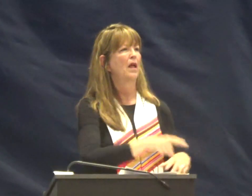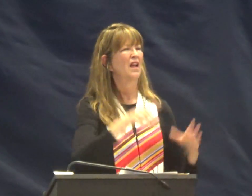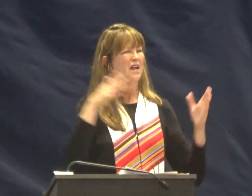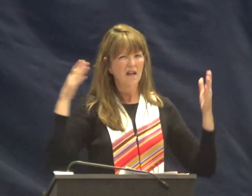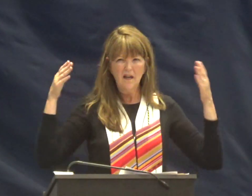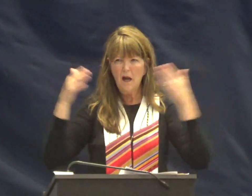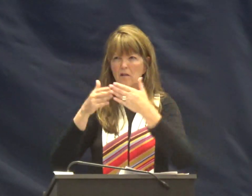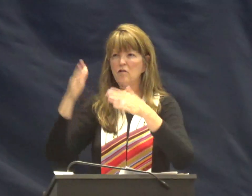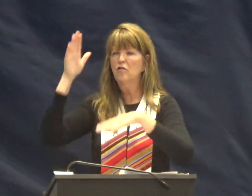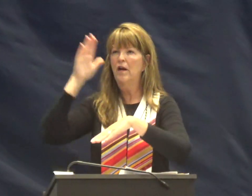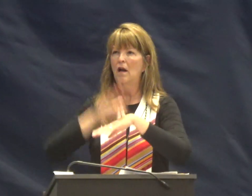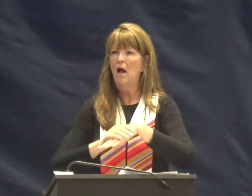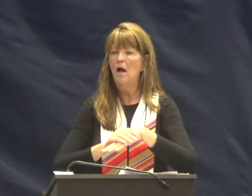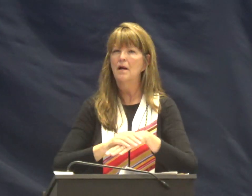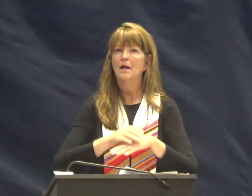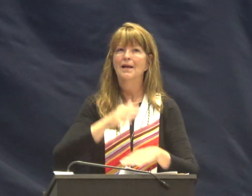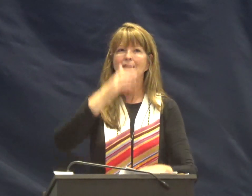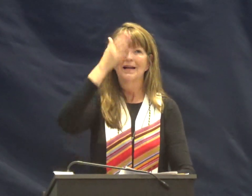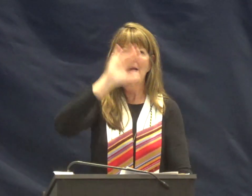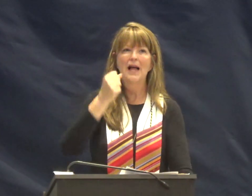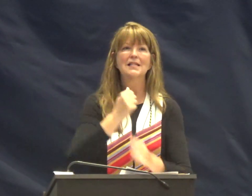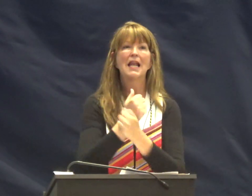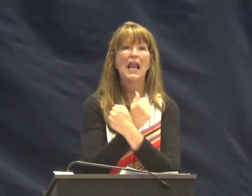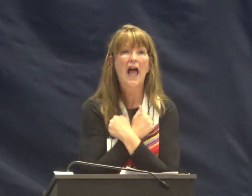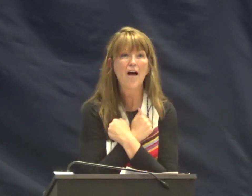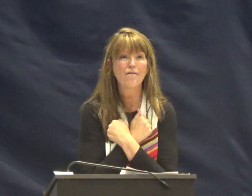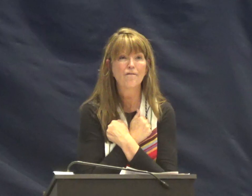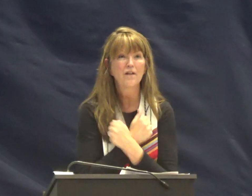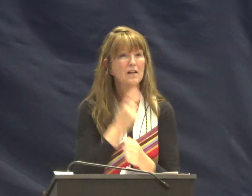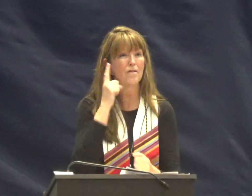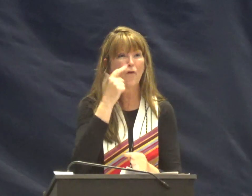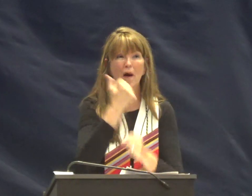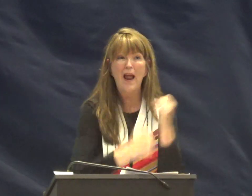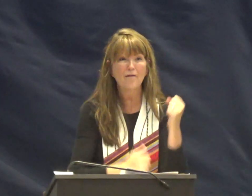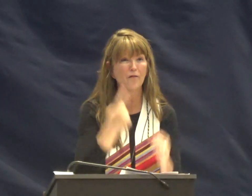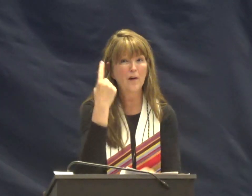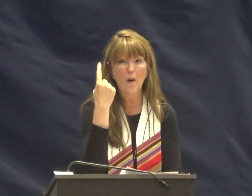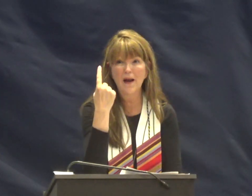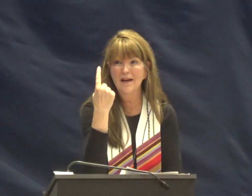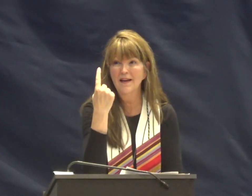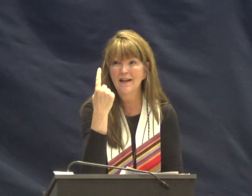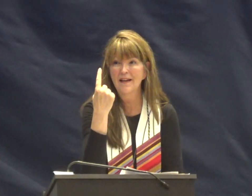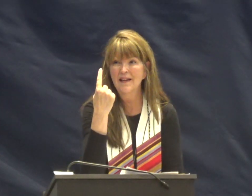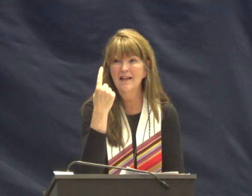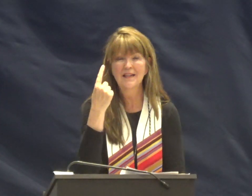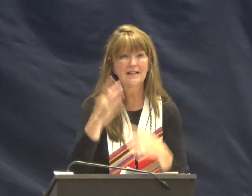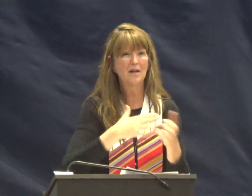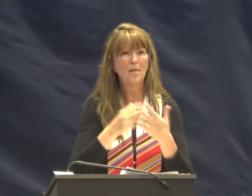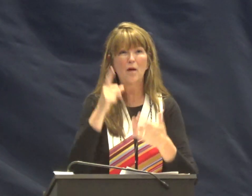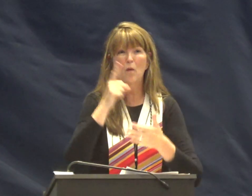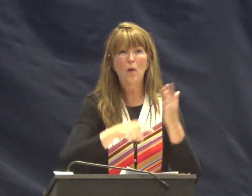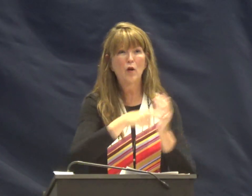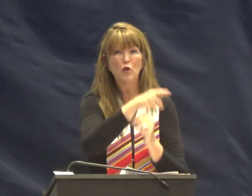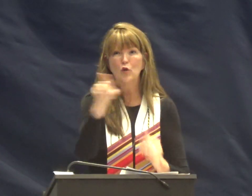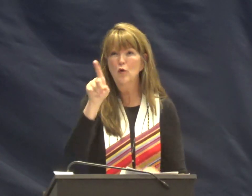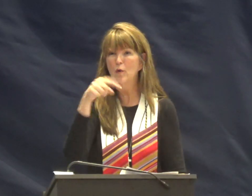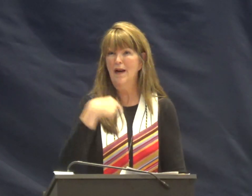I wish the pastor would stop preaching that part of the story and still focus on the point, which is God's love